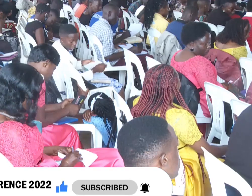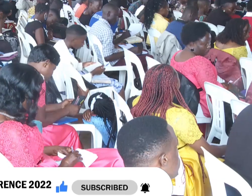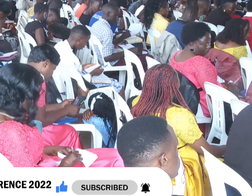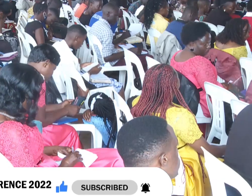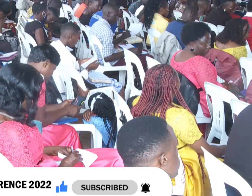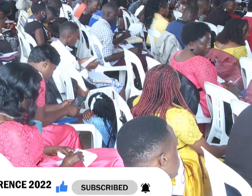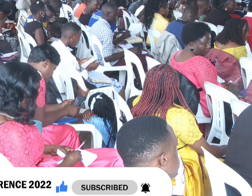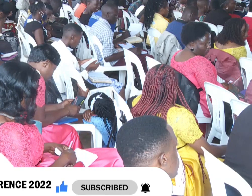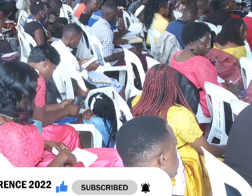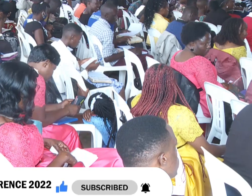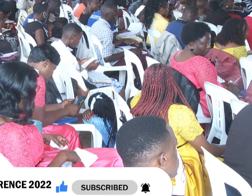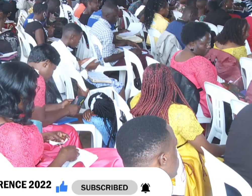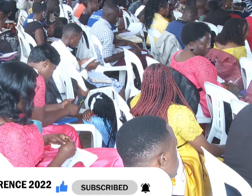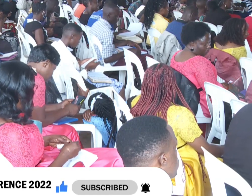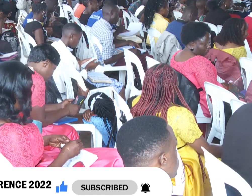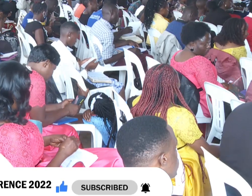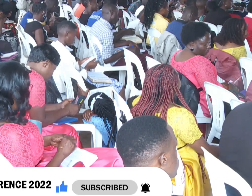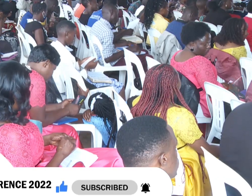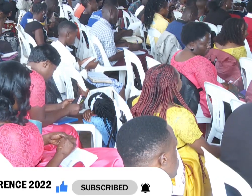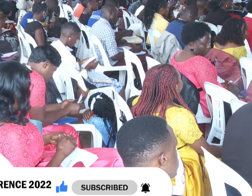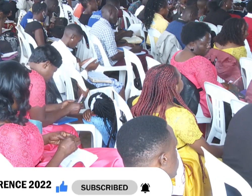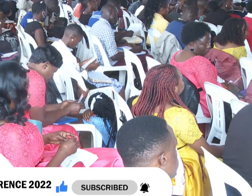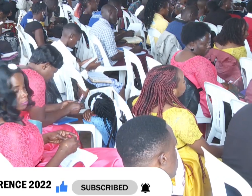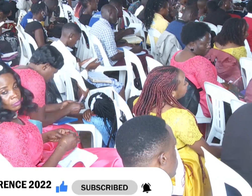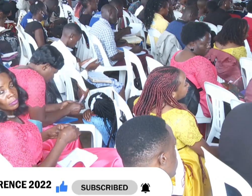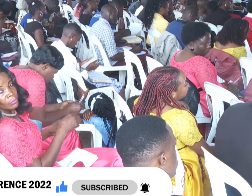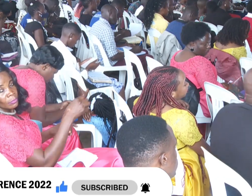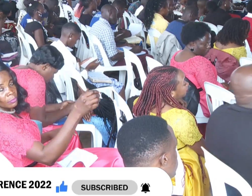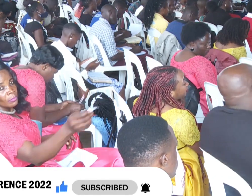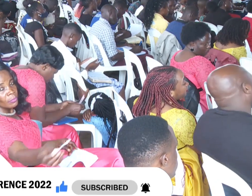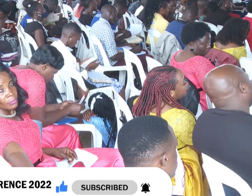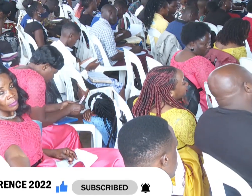them, and you fail to read the word. What inspires you?